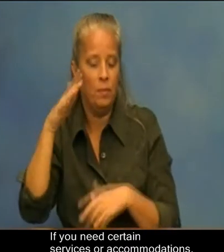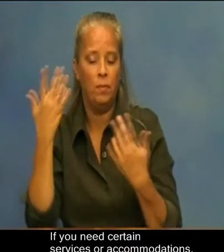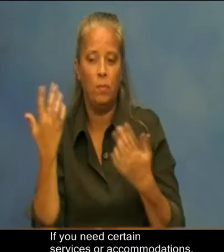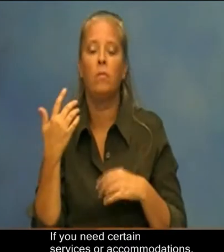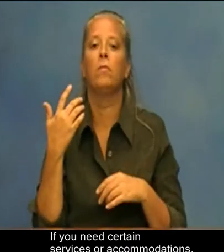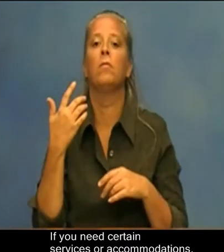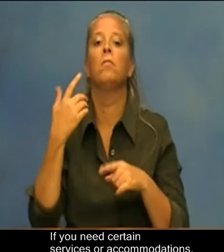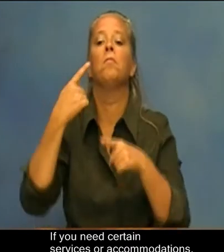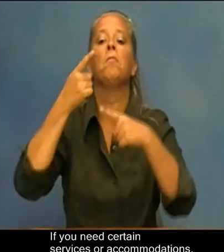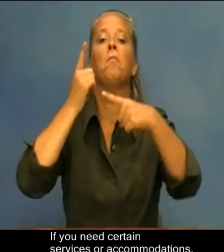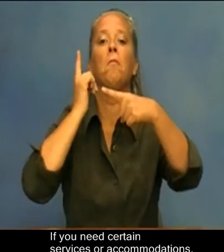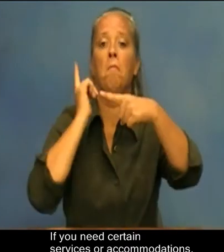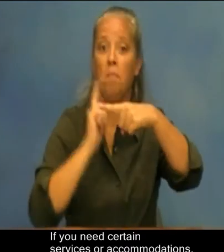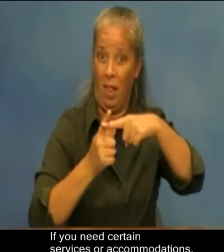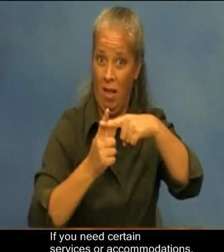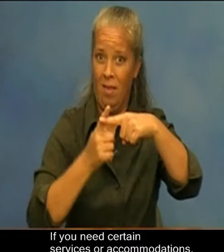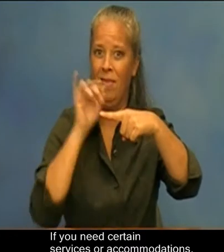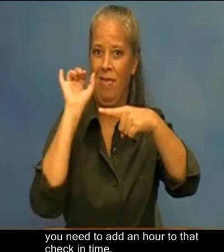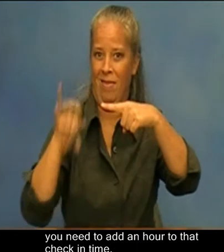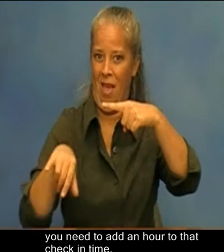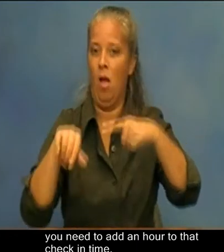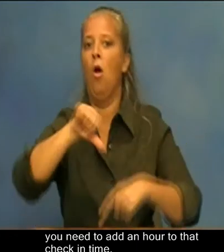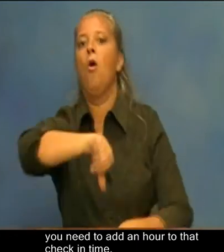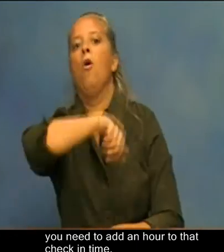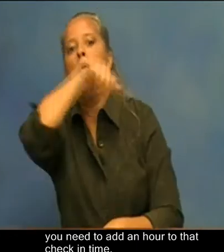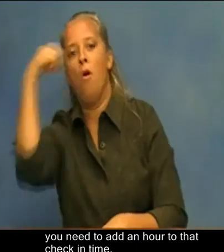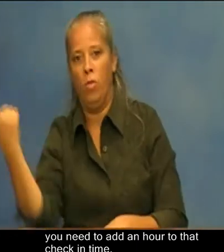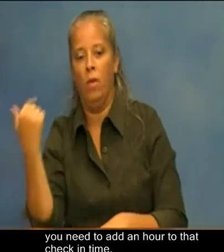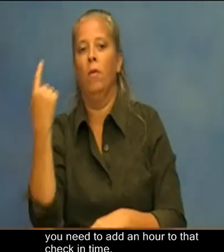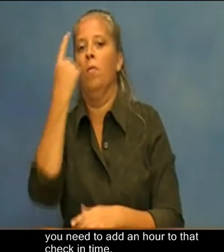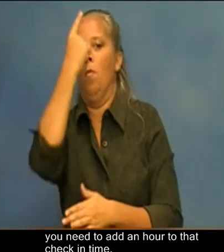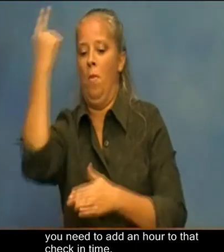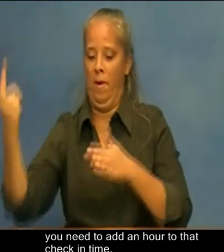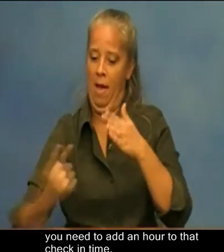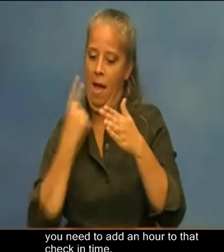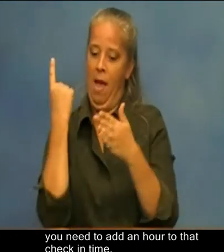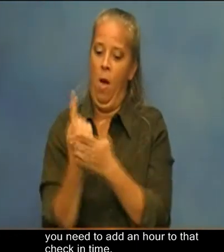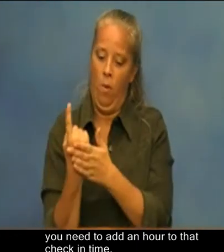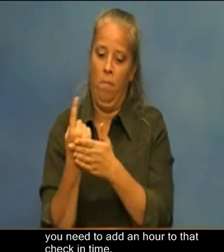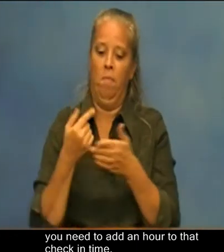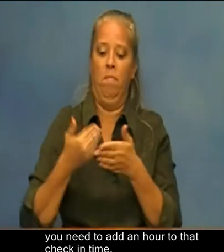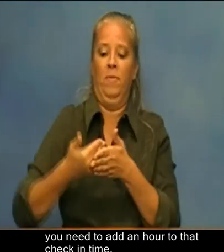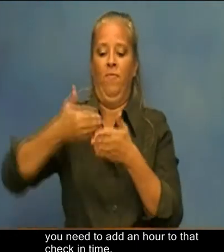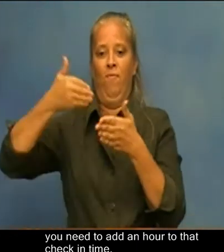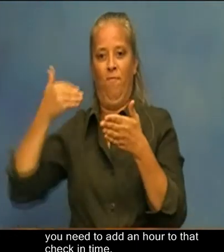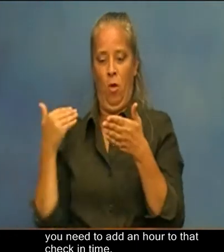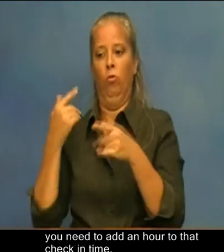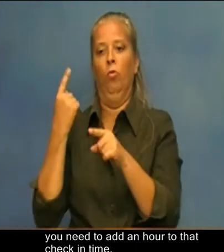you need to add an hour to that check-in time.